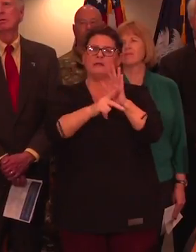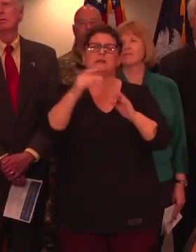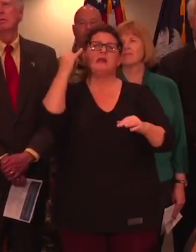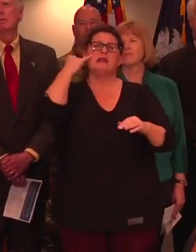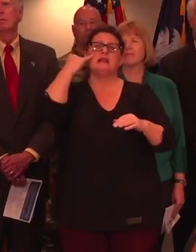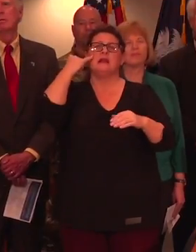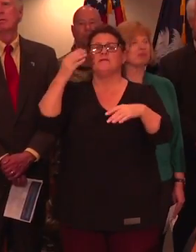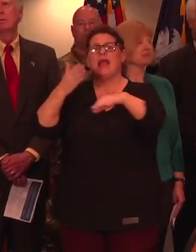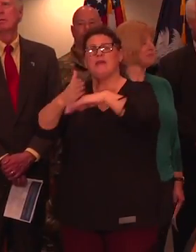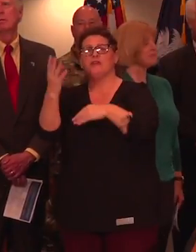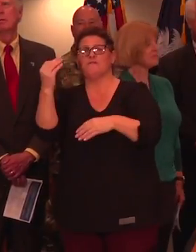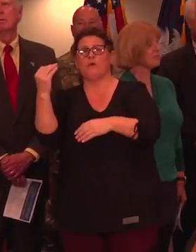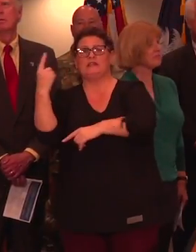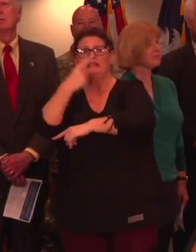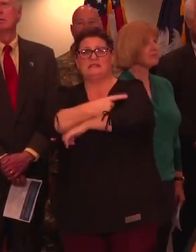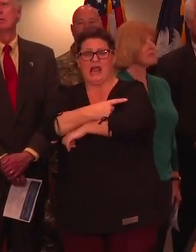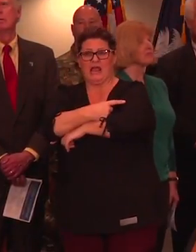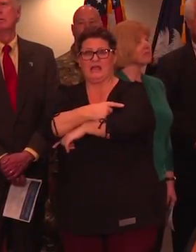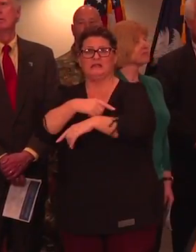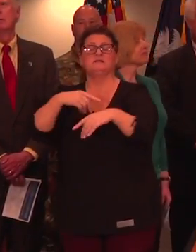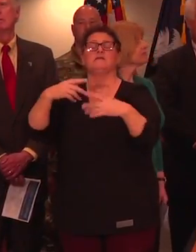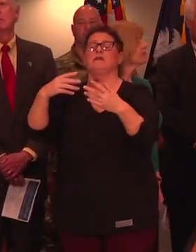after that 14-day quarantine that have tested positive for the